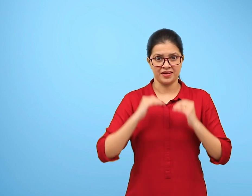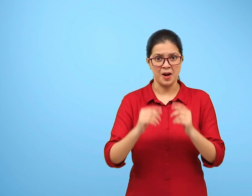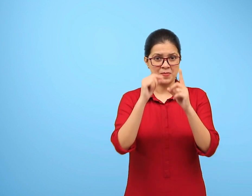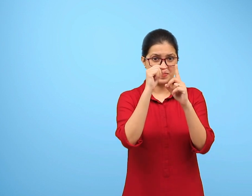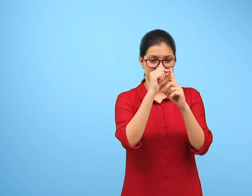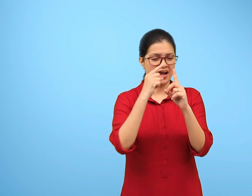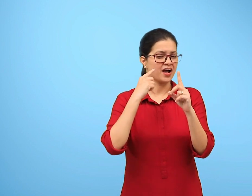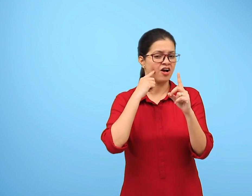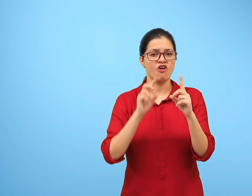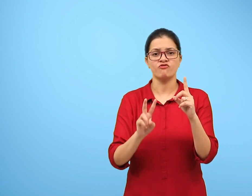pivotal joint,